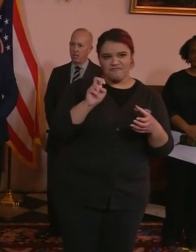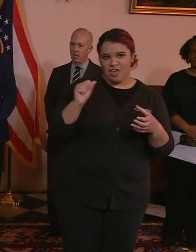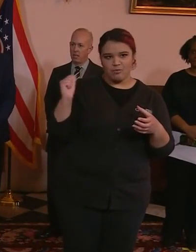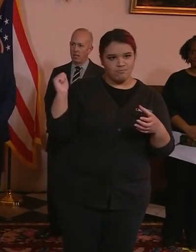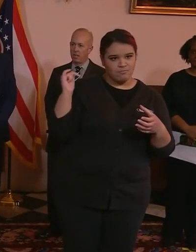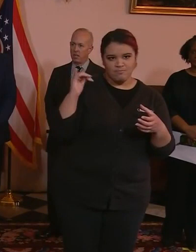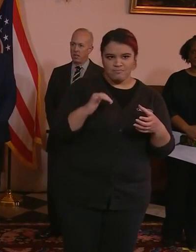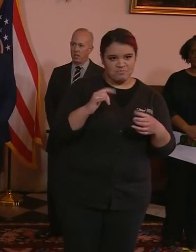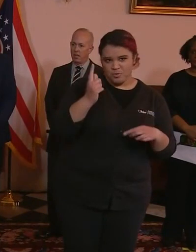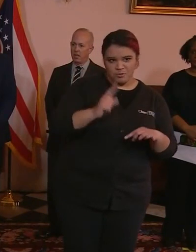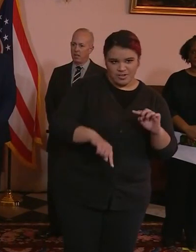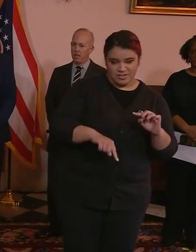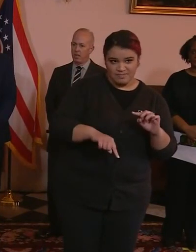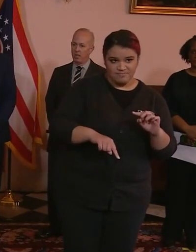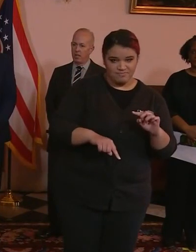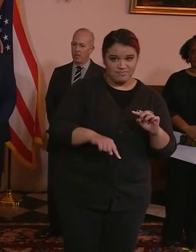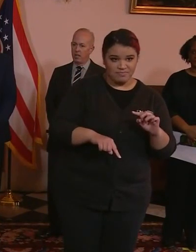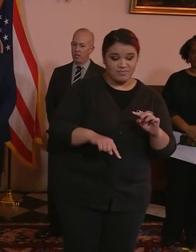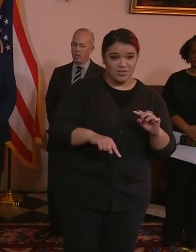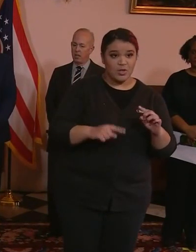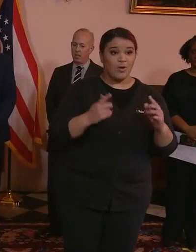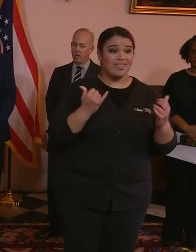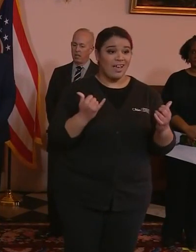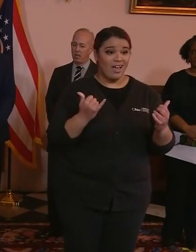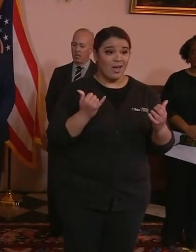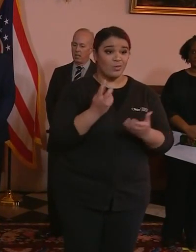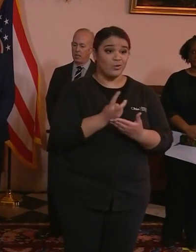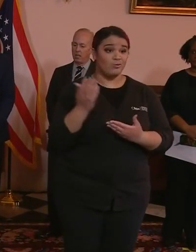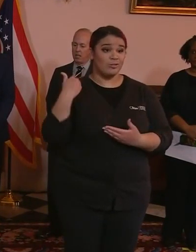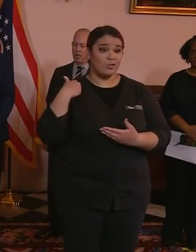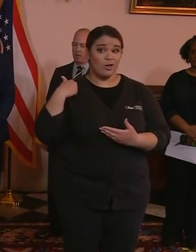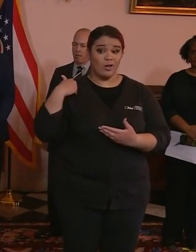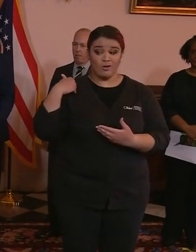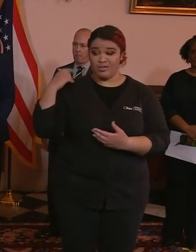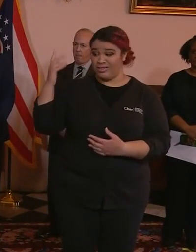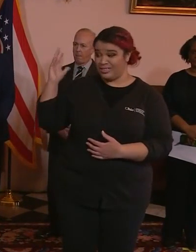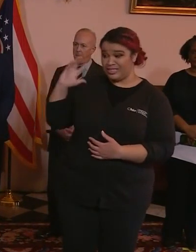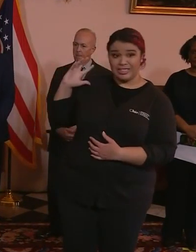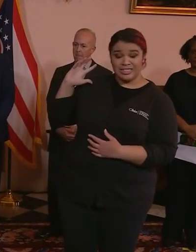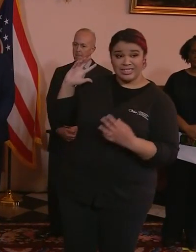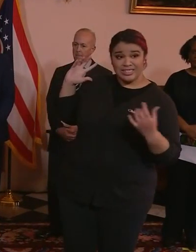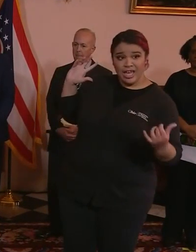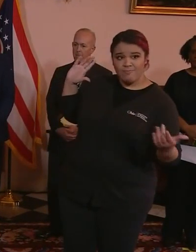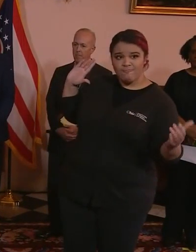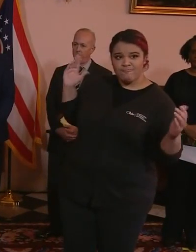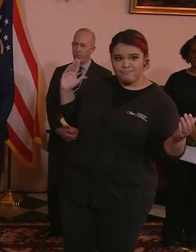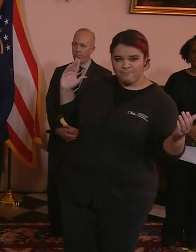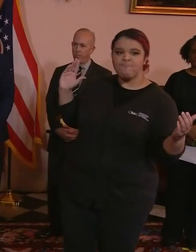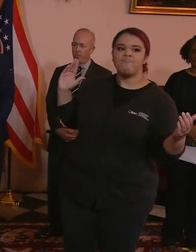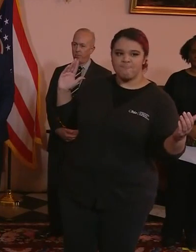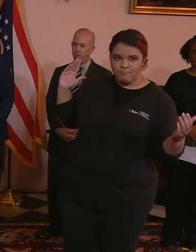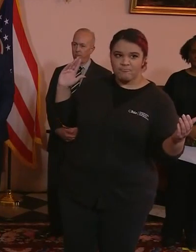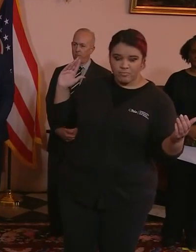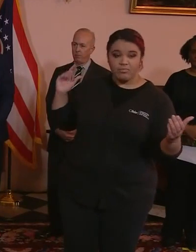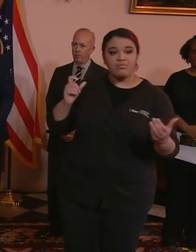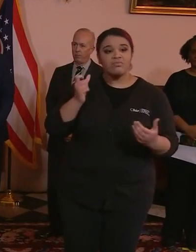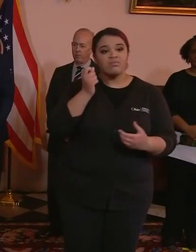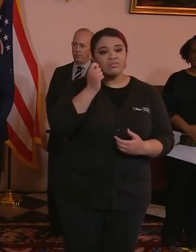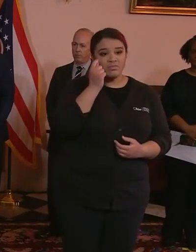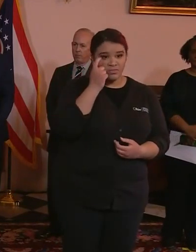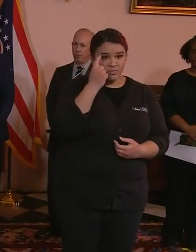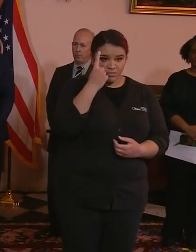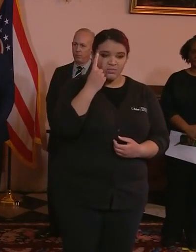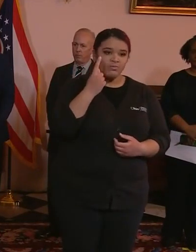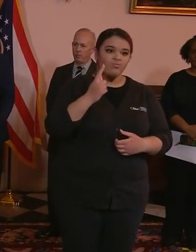today, that sort of gives you an idea. Things will continue to move very,